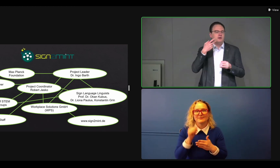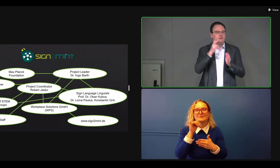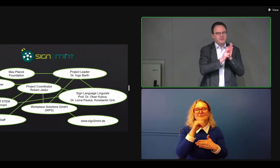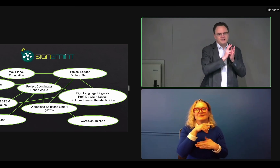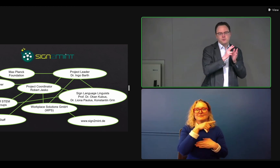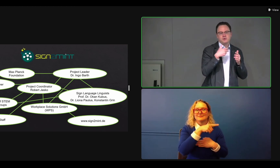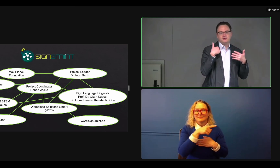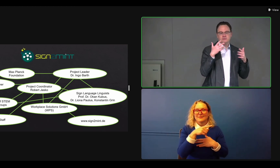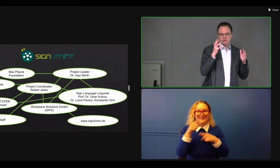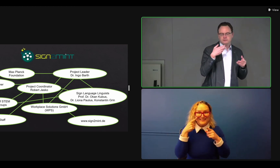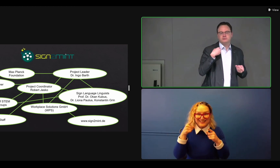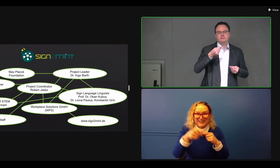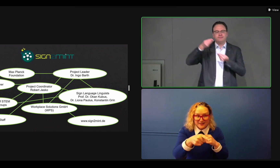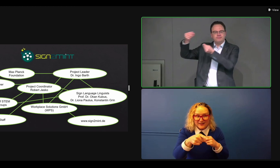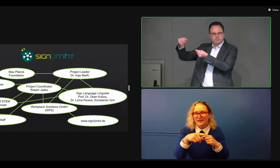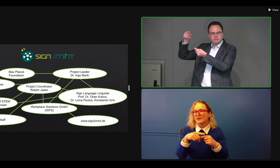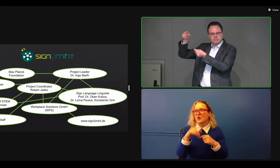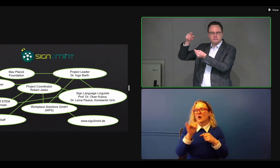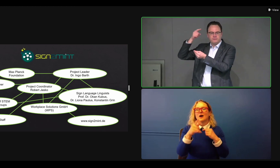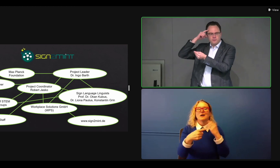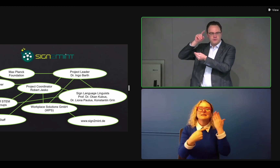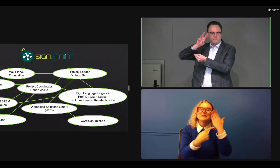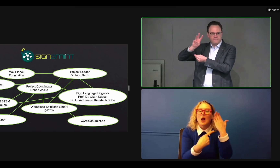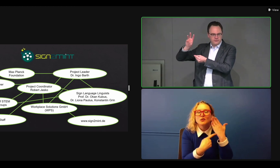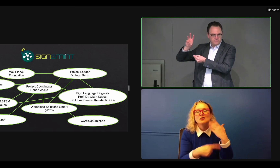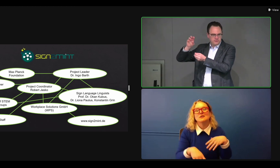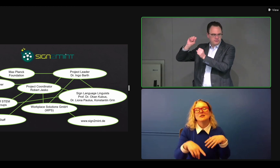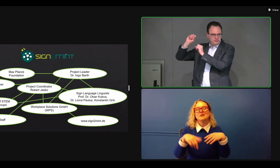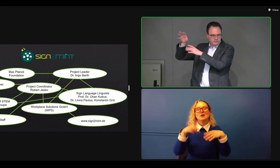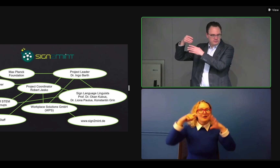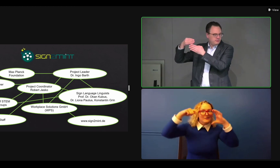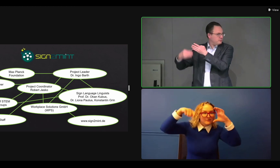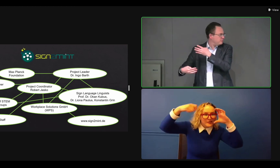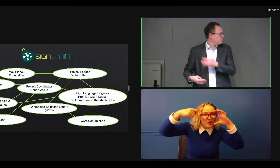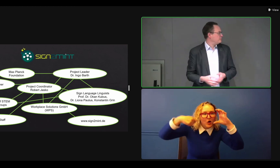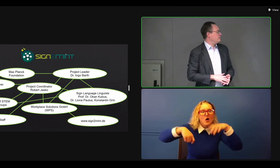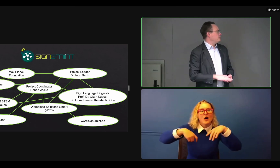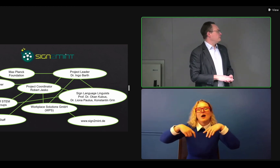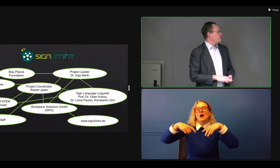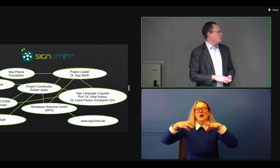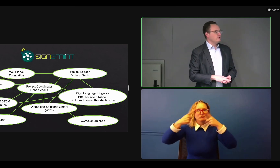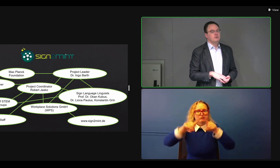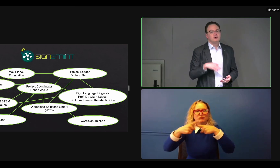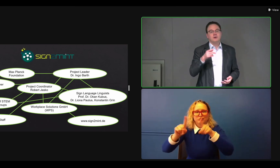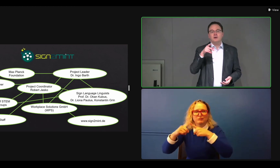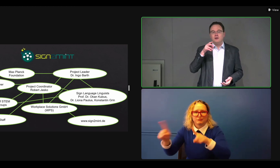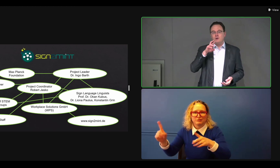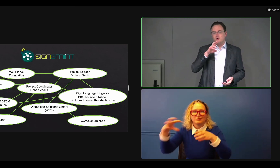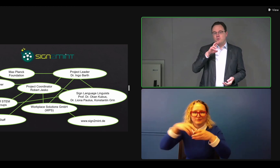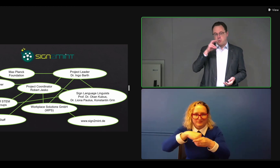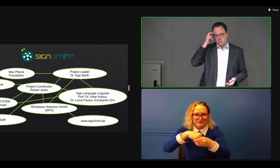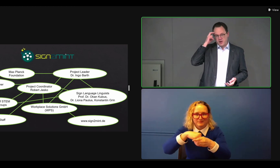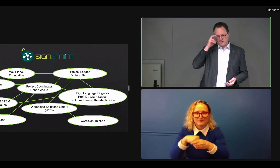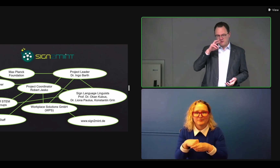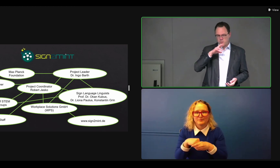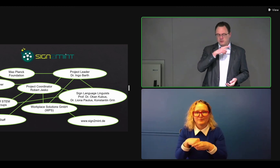Workplace Solutions helped us with the technical aspects of the website. So we would film the videos, submit them to them, and they would have them prepared for us on